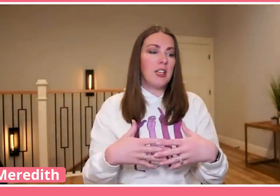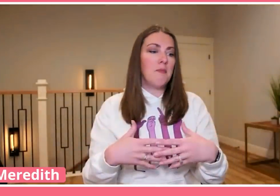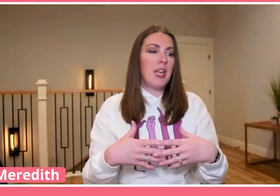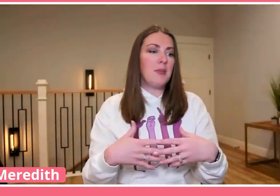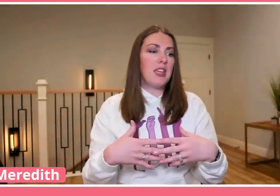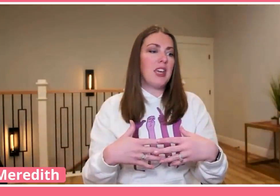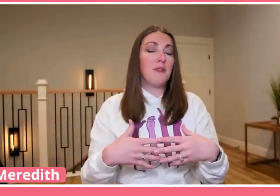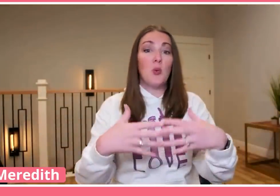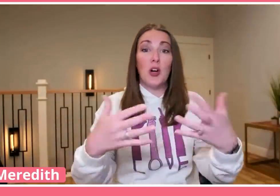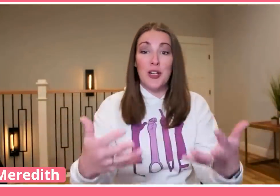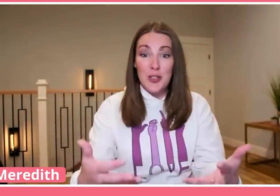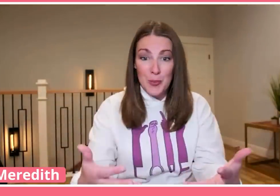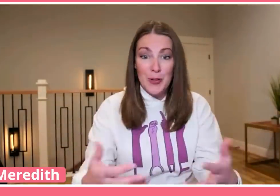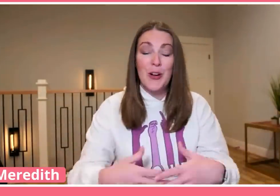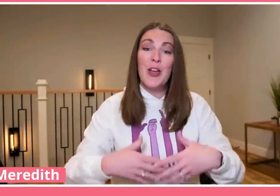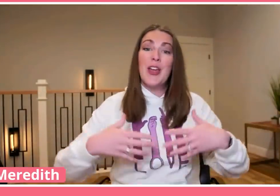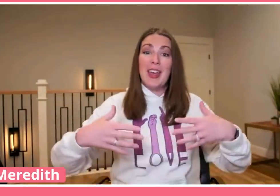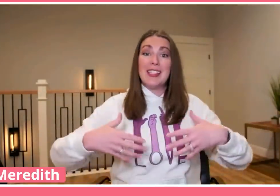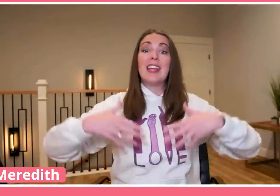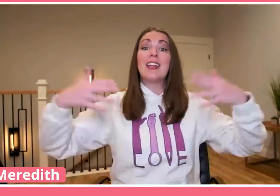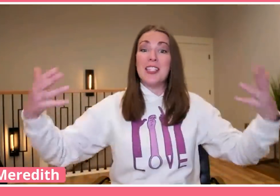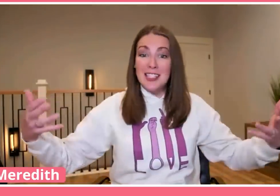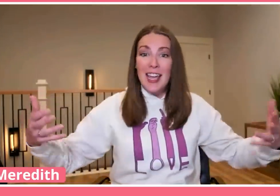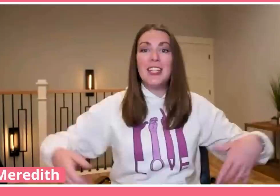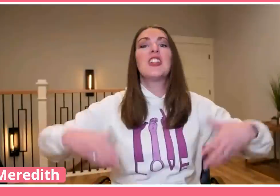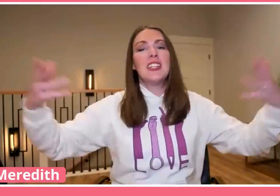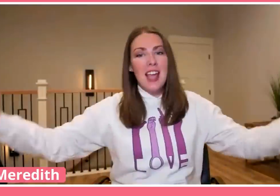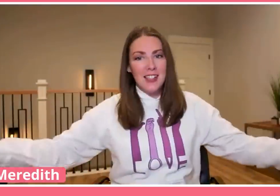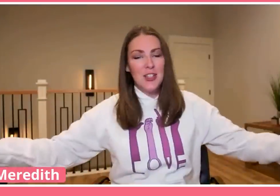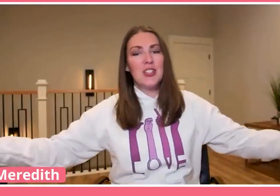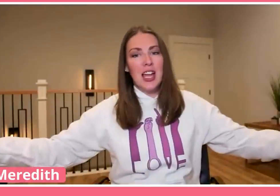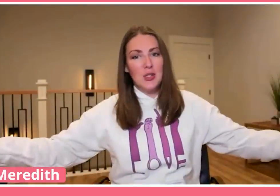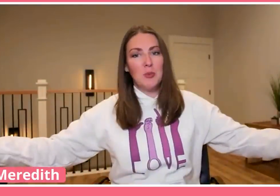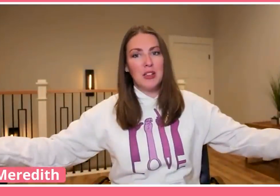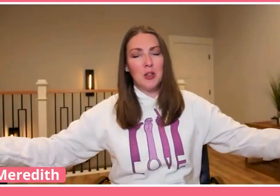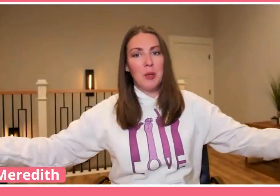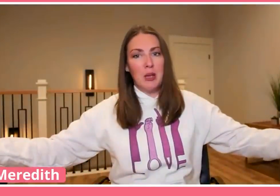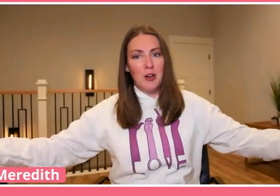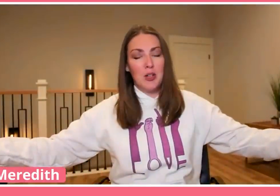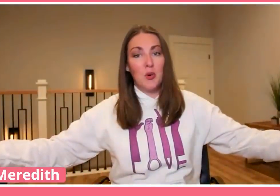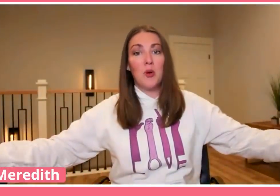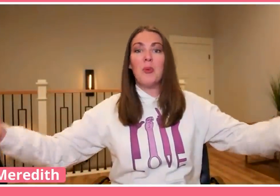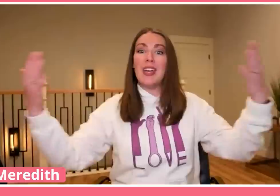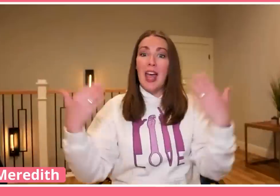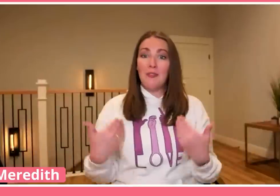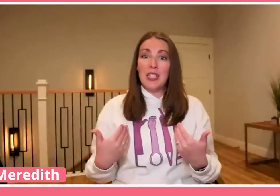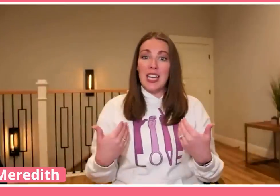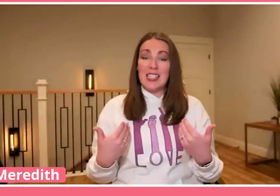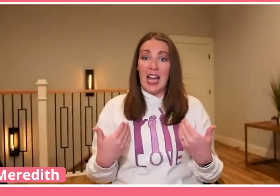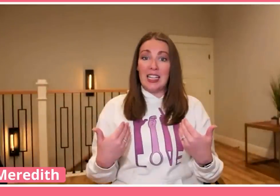maybe if you were an interpreter standing on a stage, yes, your signs would be a little bit bigger than normal. But in everyday signing,